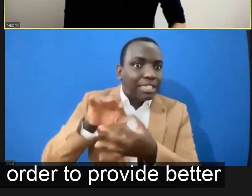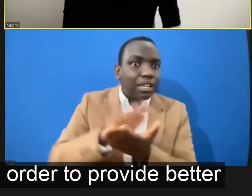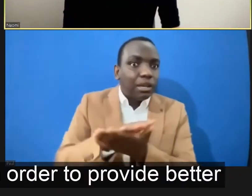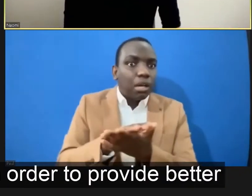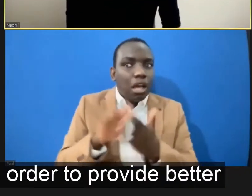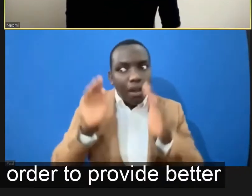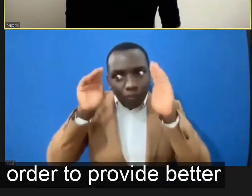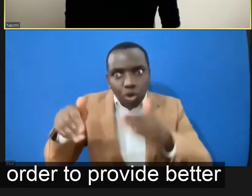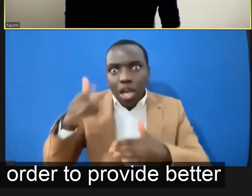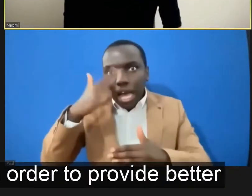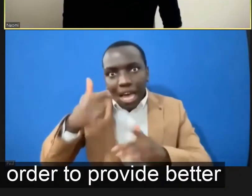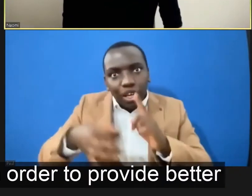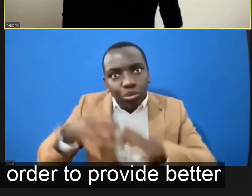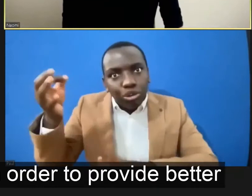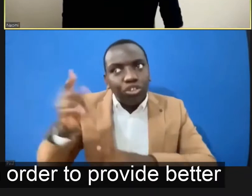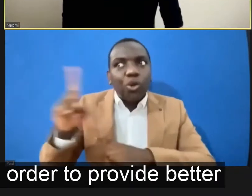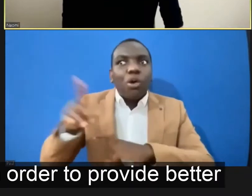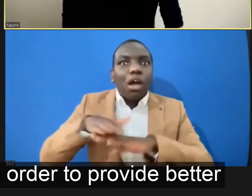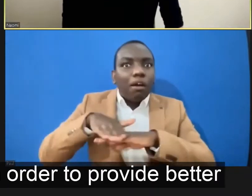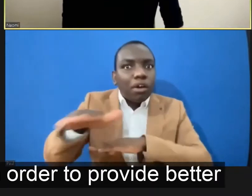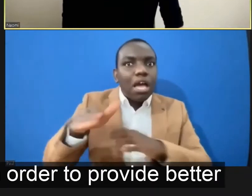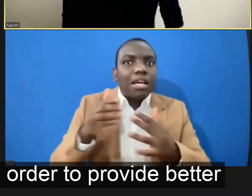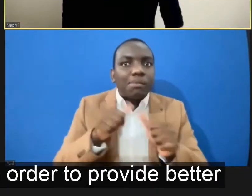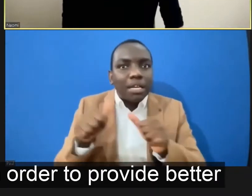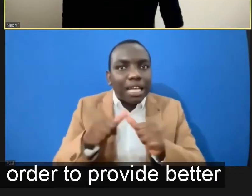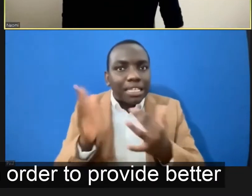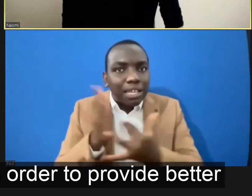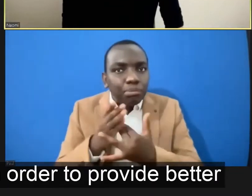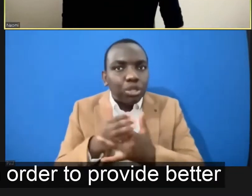within the Equality Act.